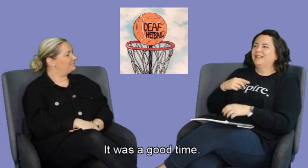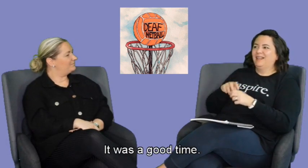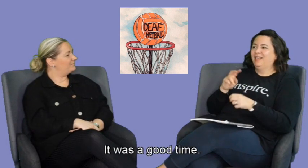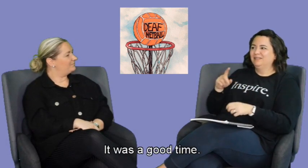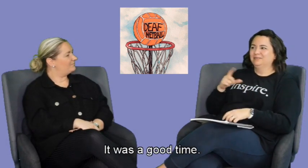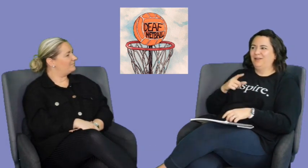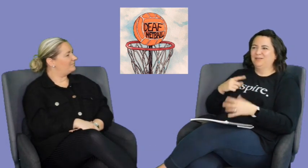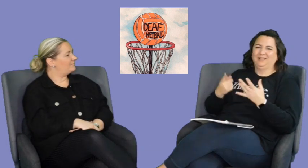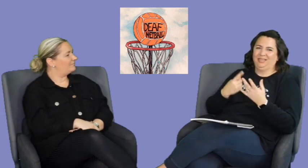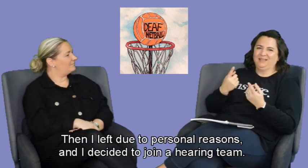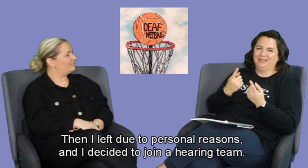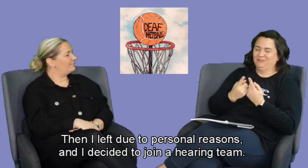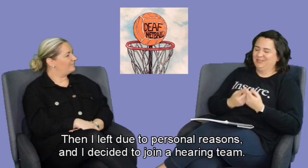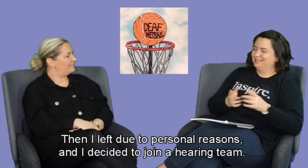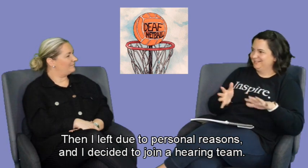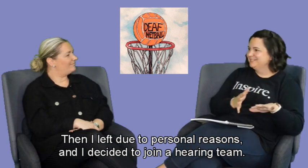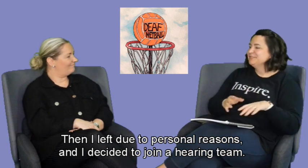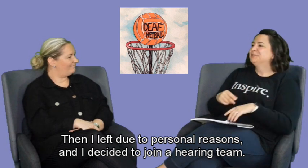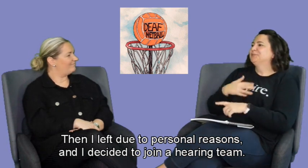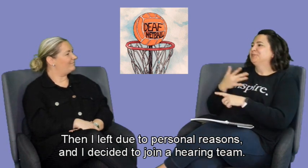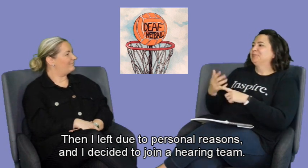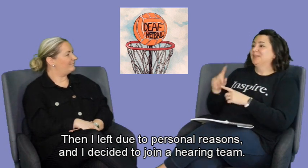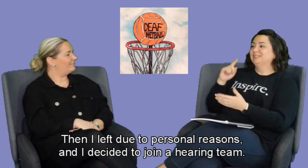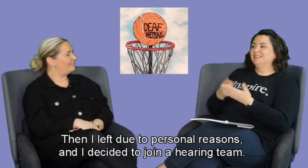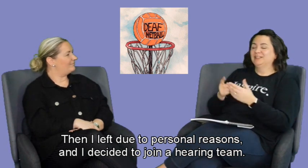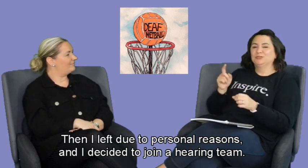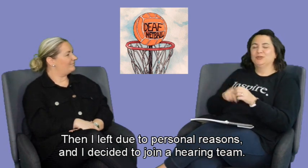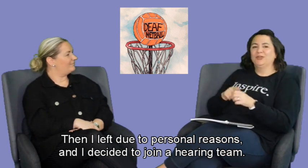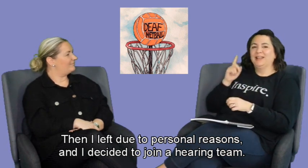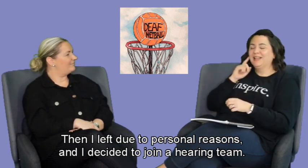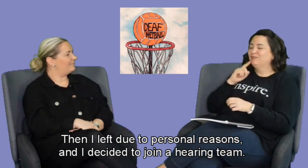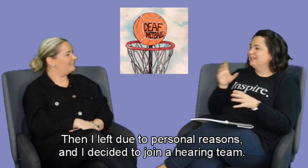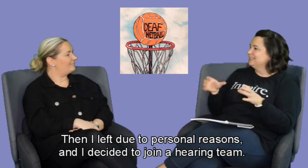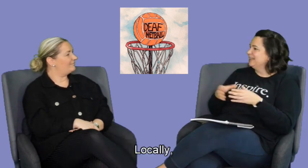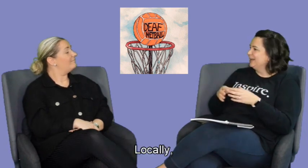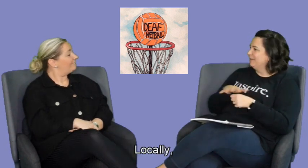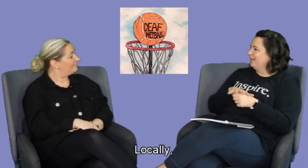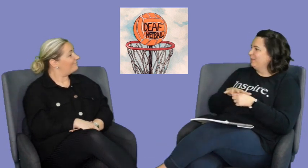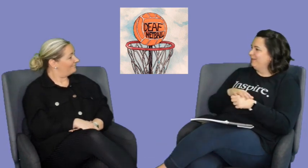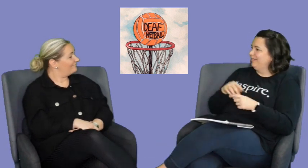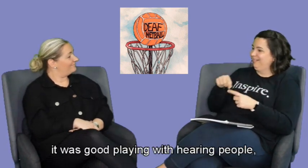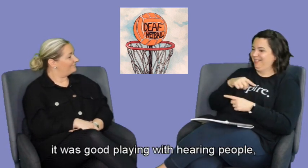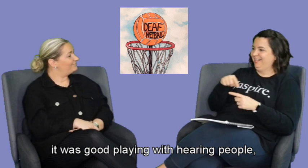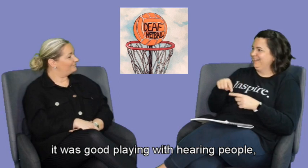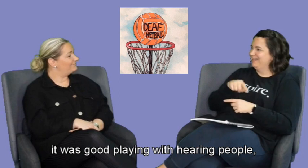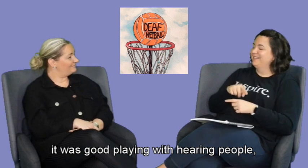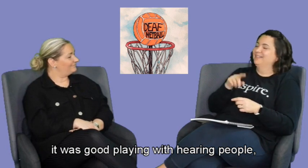good time. Then I left due to personal reasons and I decided to join a hearing team locally. It was good playing with